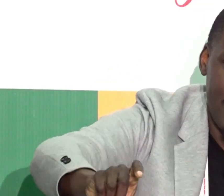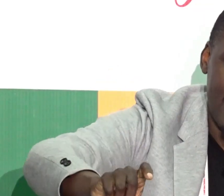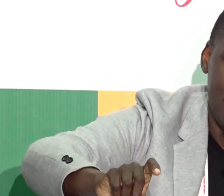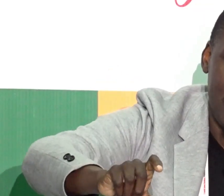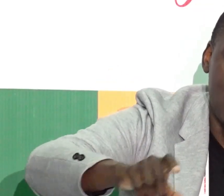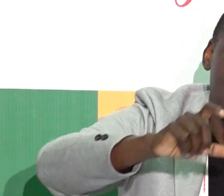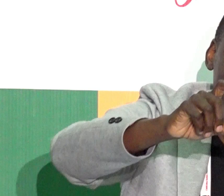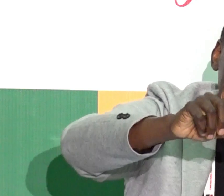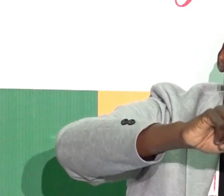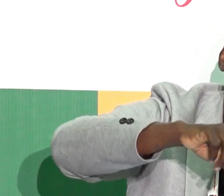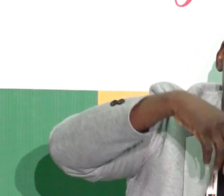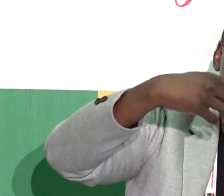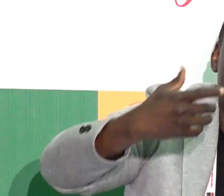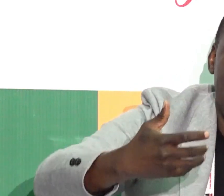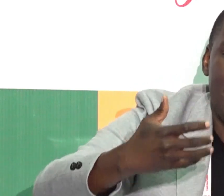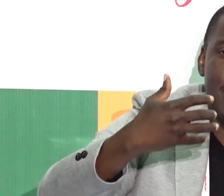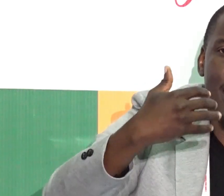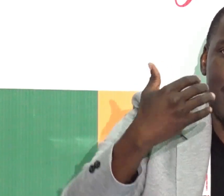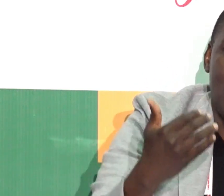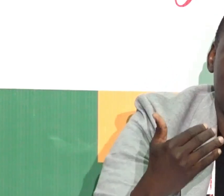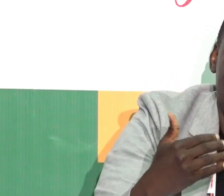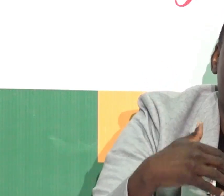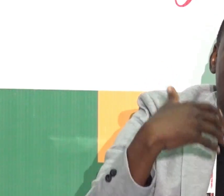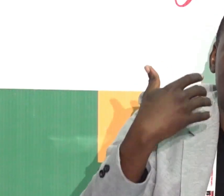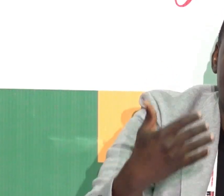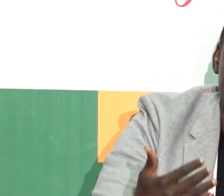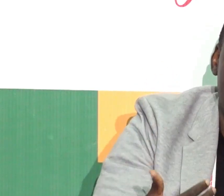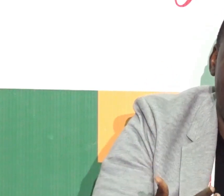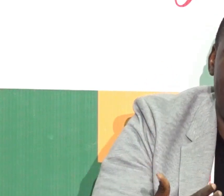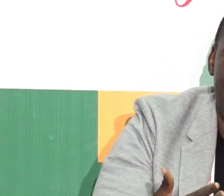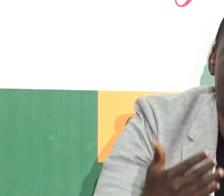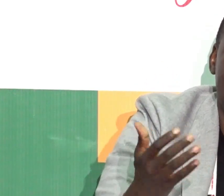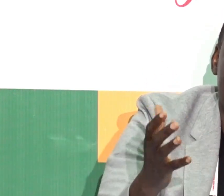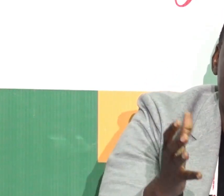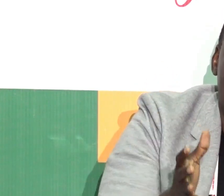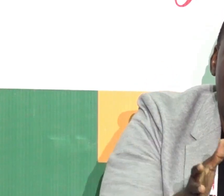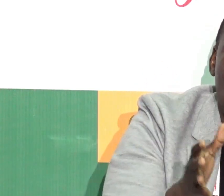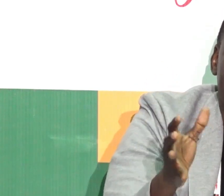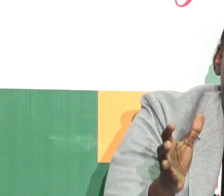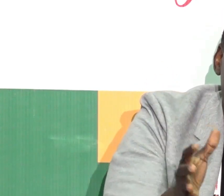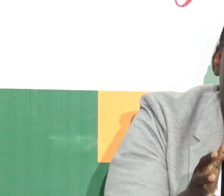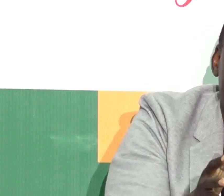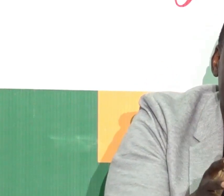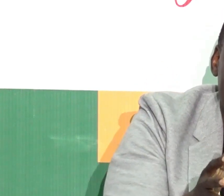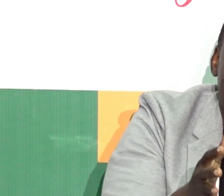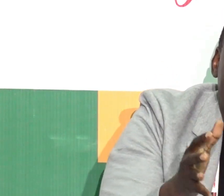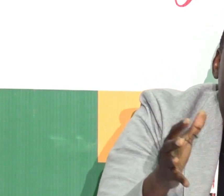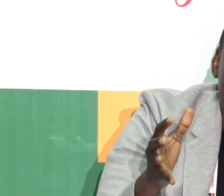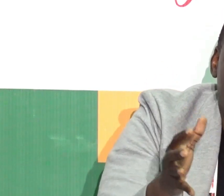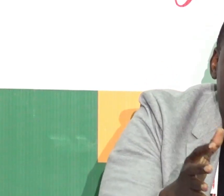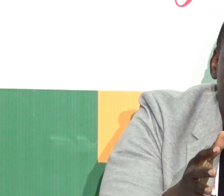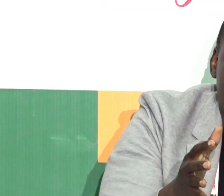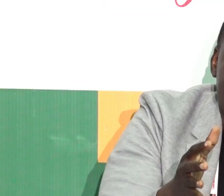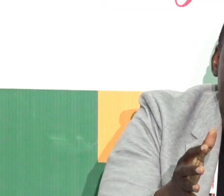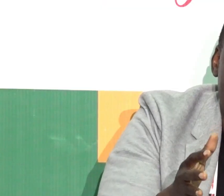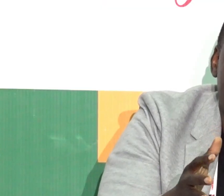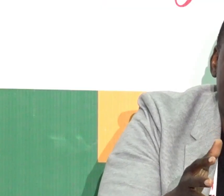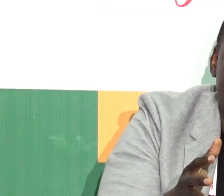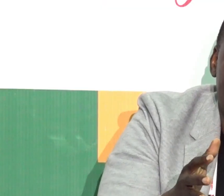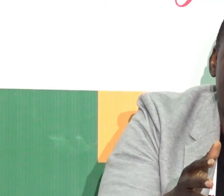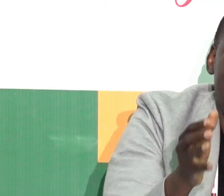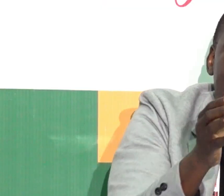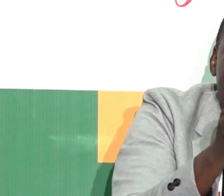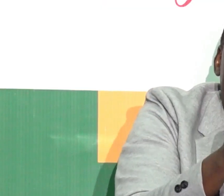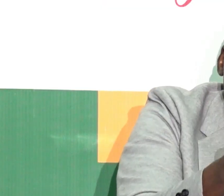their hepatitis B. So those are things these are issues that we are actually speaking up and seeing how we can actually advocate for such kind